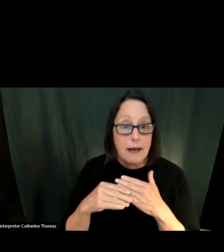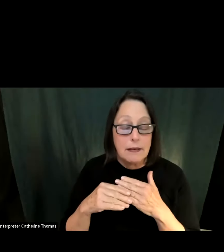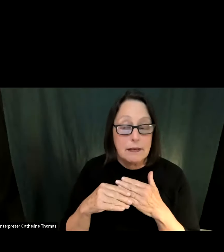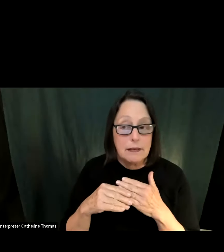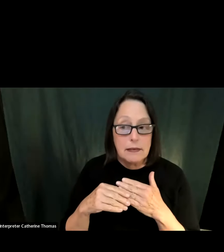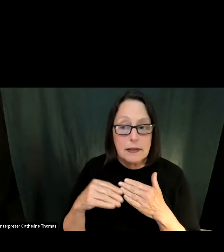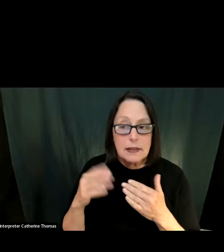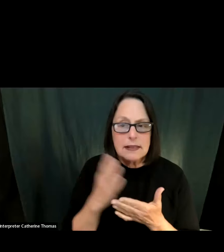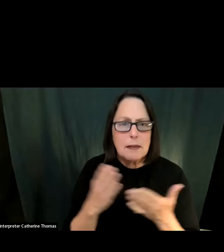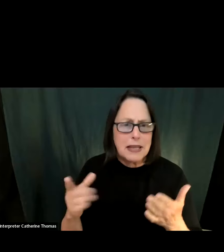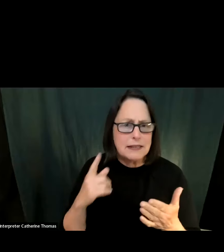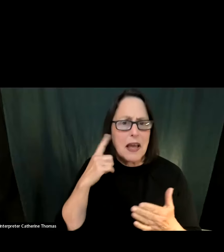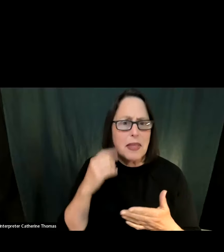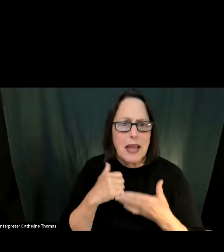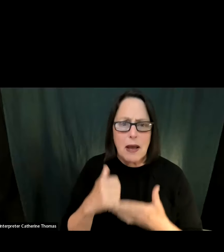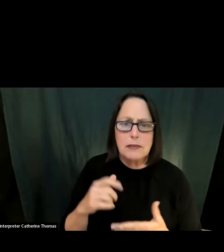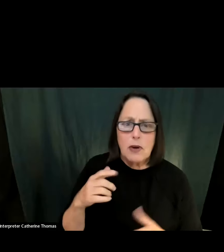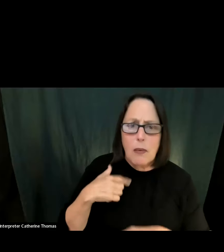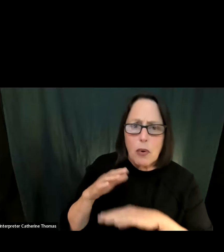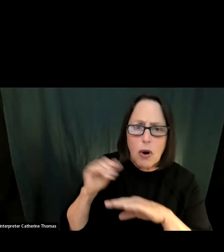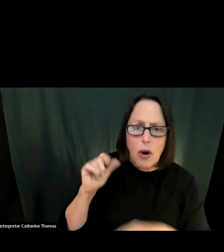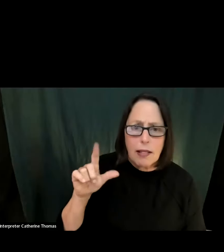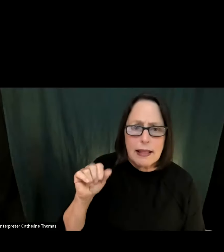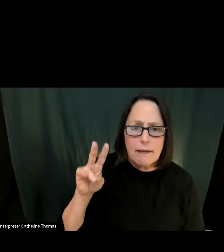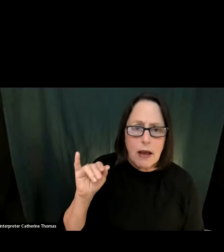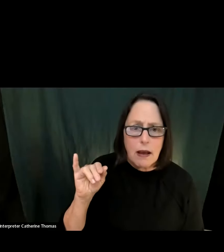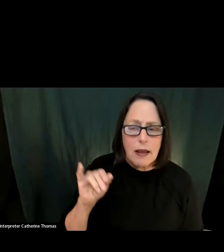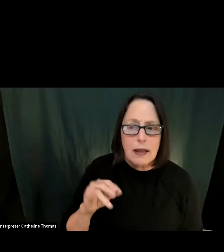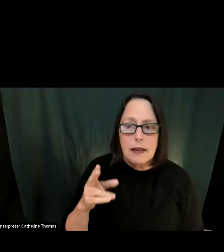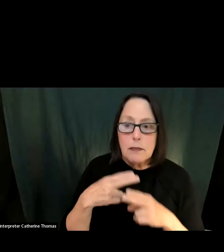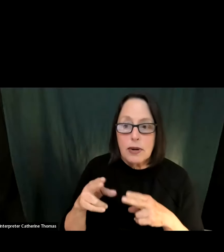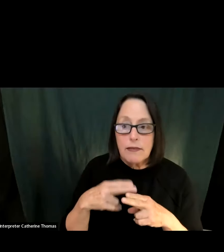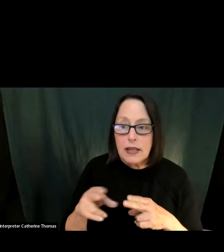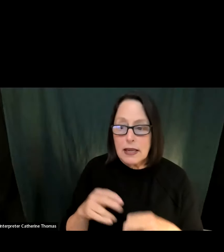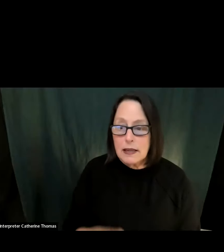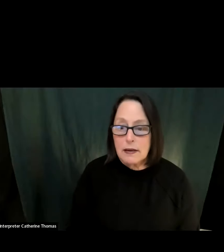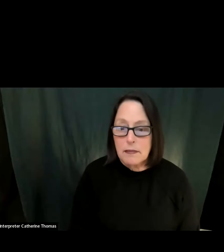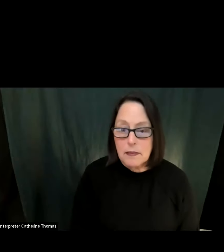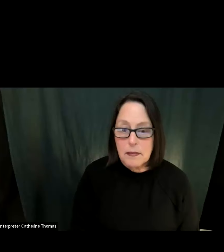will be helpful. So I'll call on Levi briefly. Let's see if there's anything else in here.